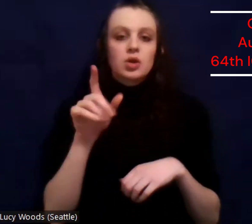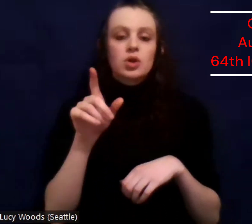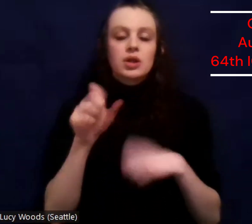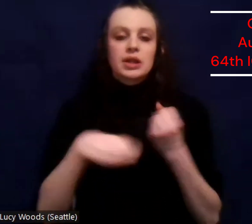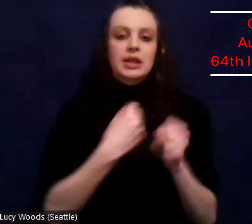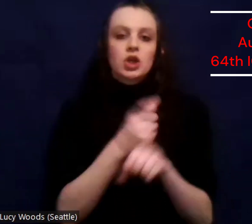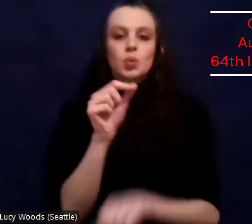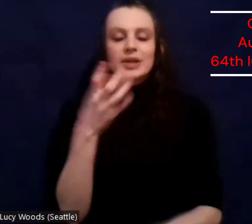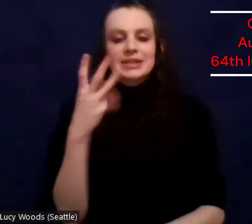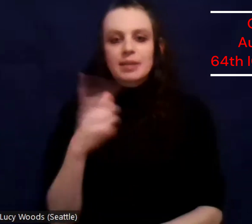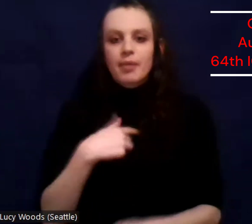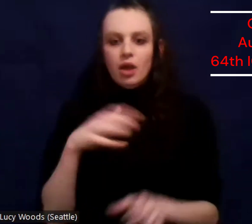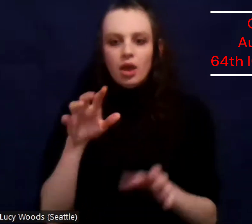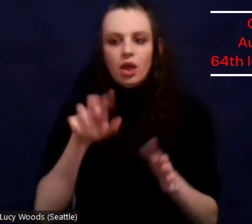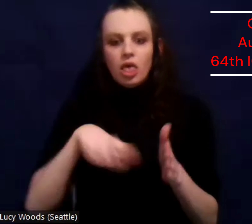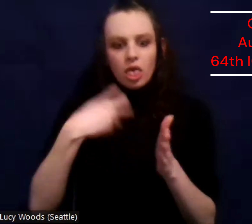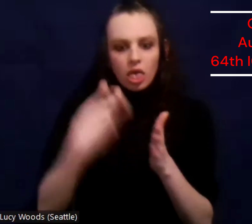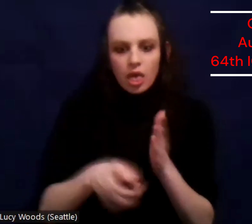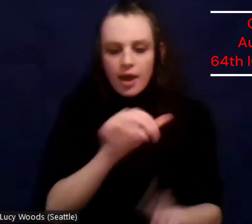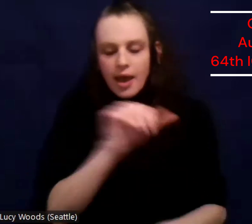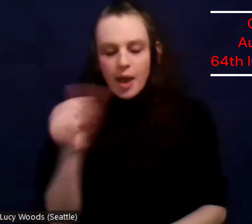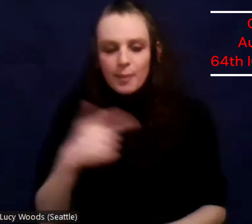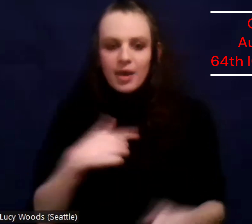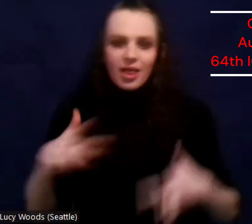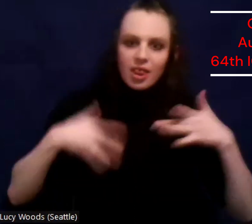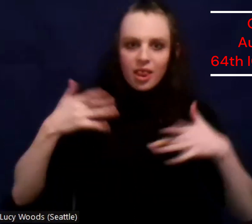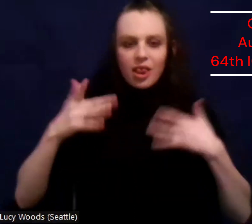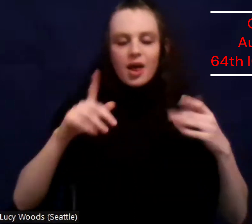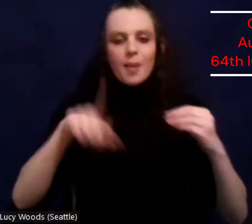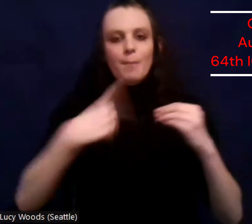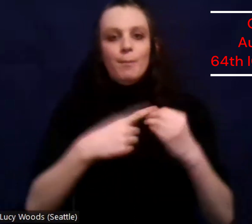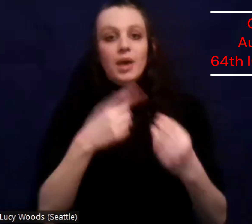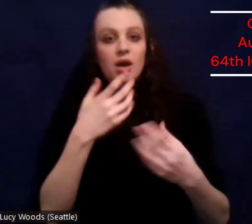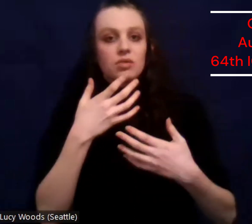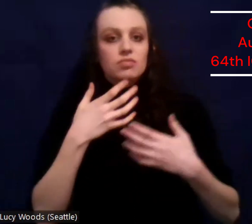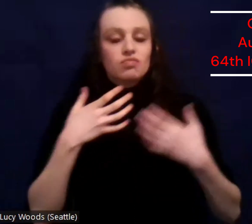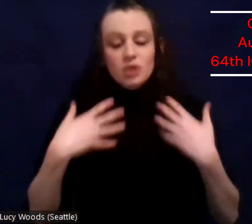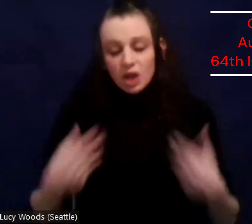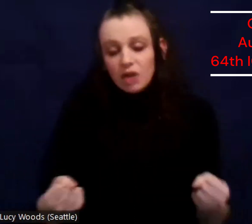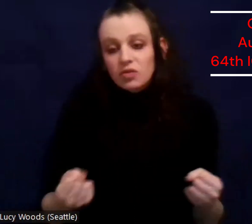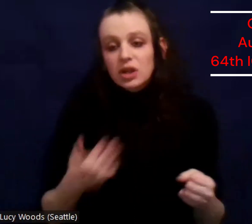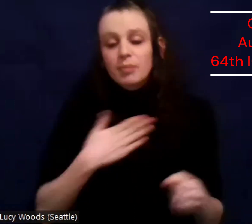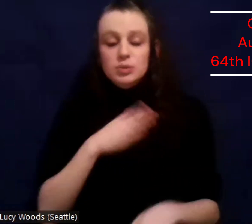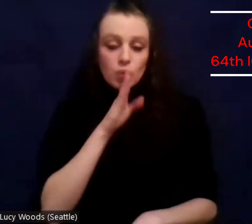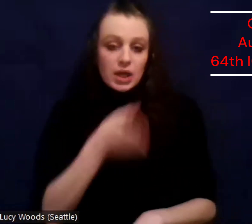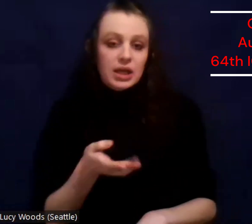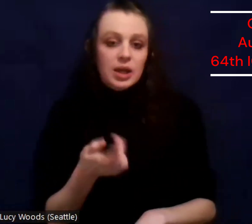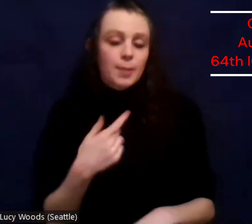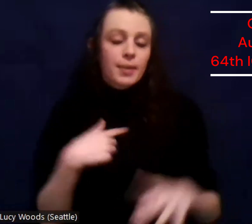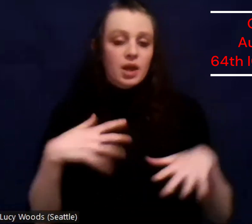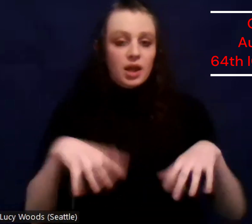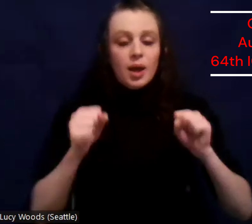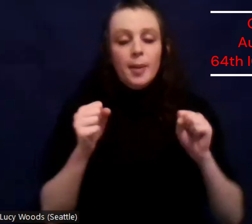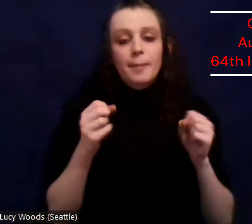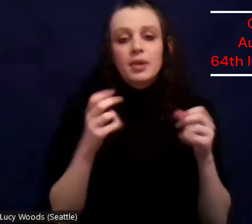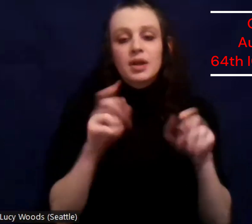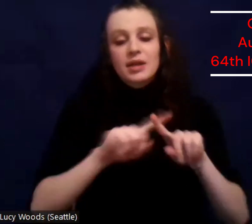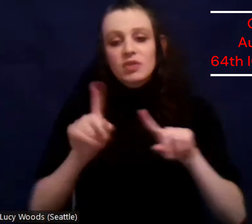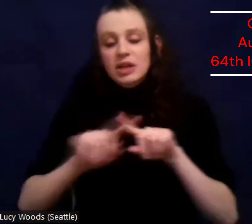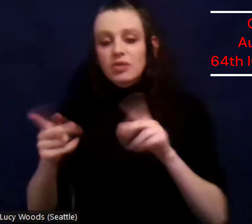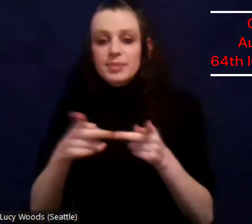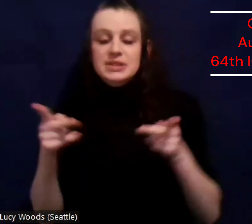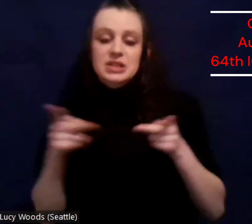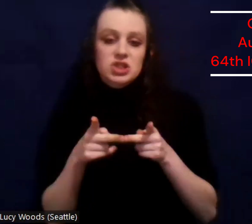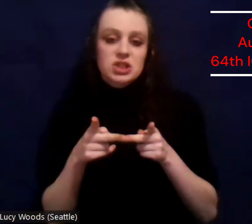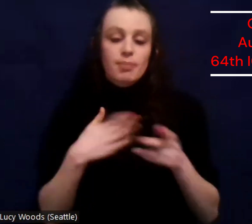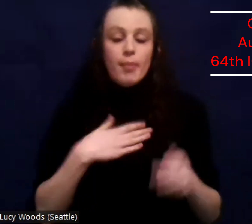so hyped up about my recovery and my sobriety. I had taken up several positions in my home group. I had taken up the hotel